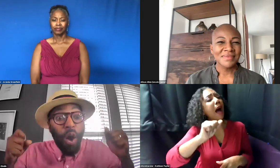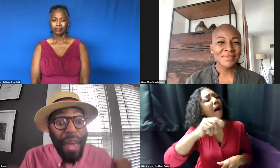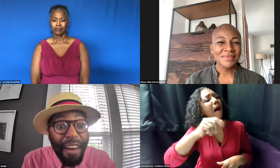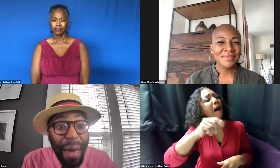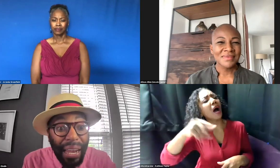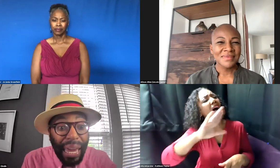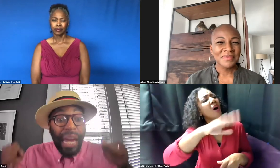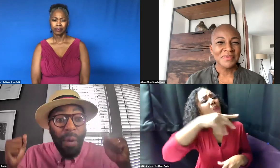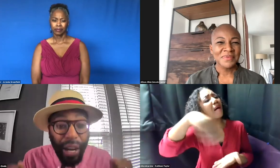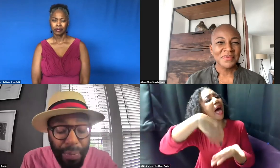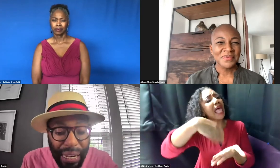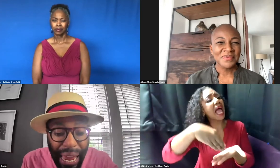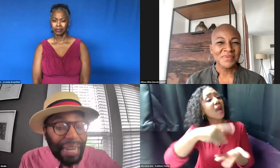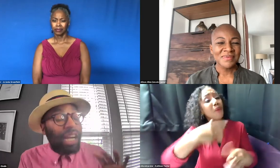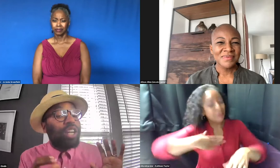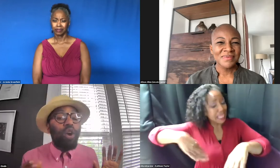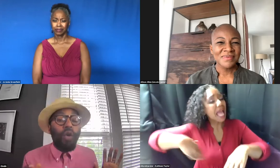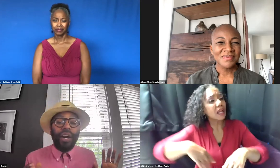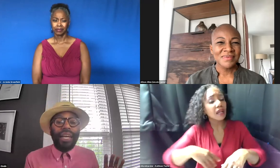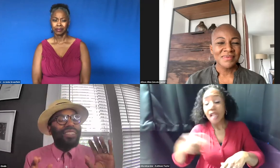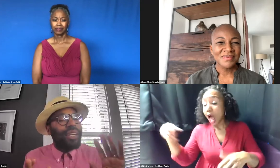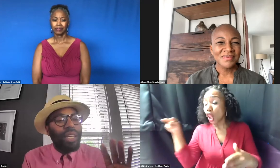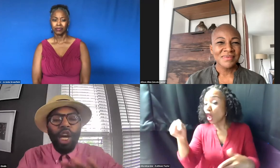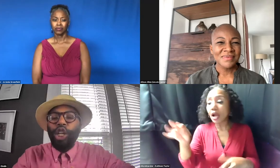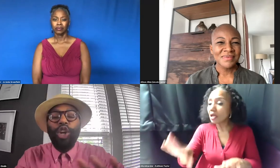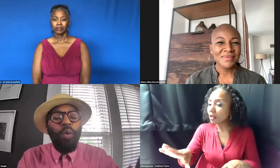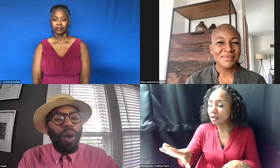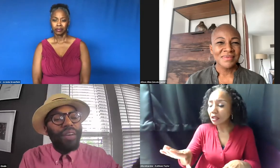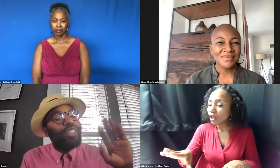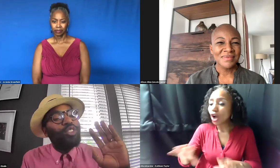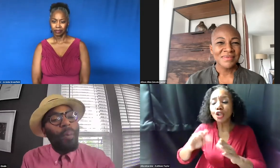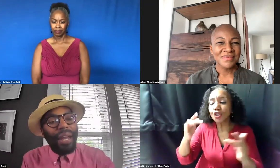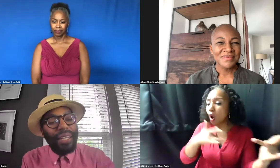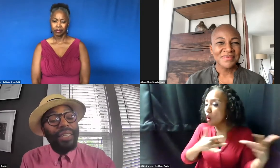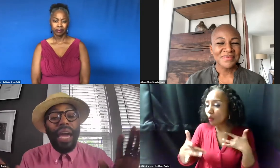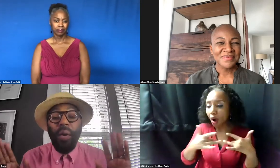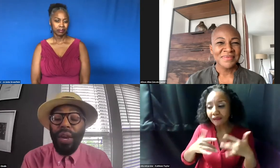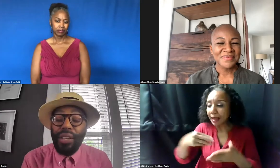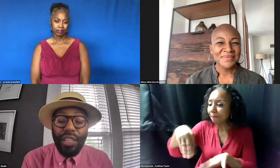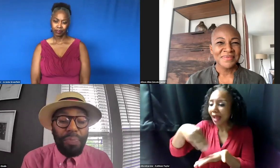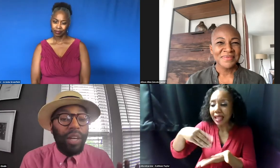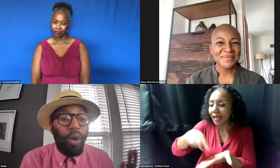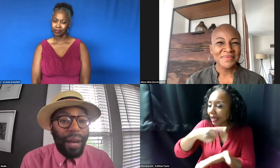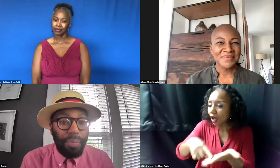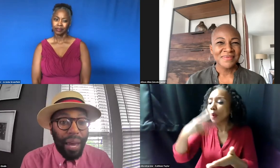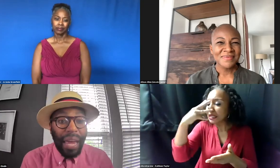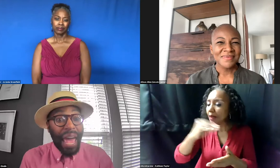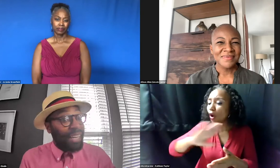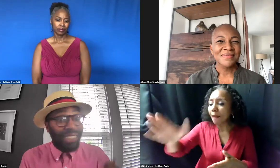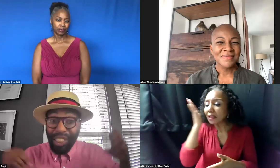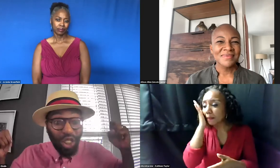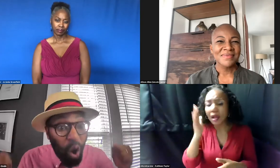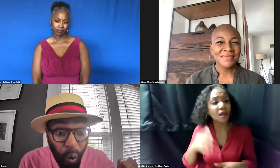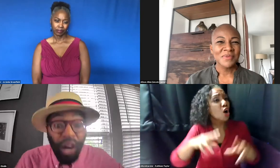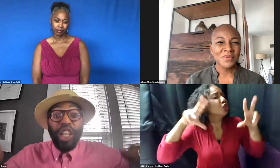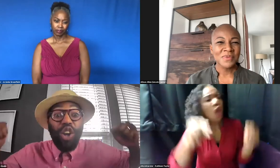Papa, we have ballet. We're going to be late. And I look over to her and I say, Sydney, don't worry. There's no ballet today. We can sleep in, go back to bed. And